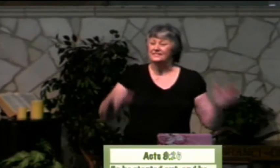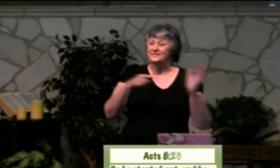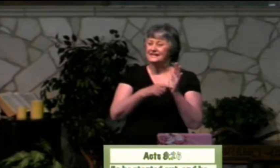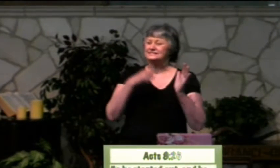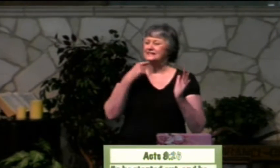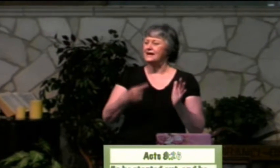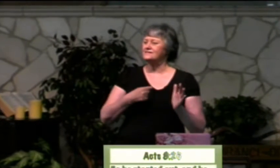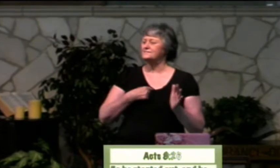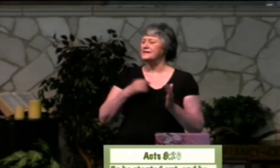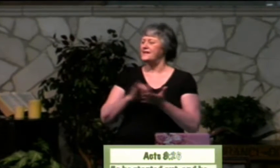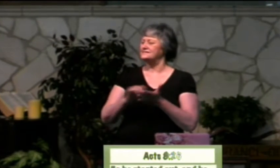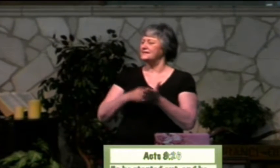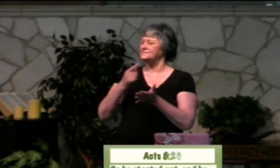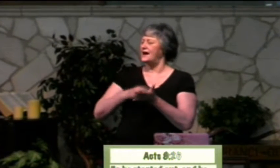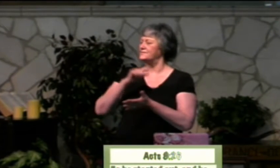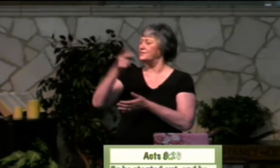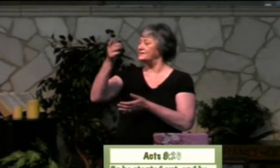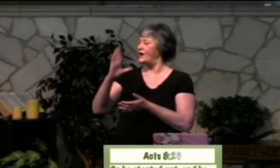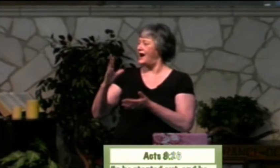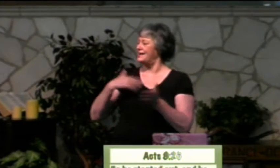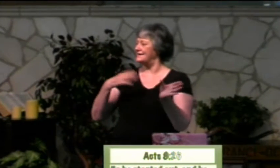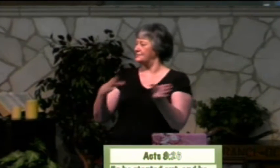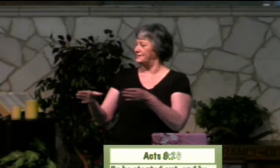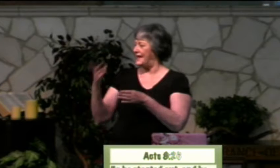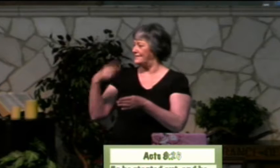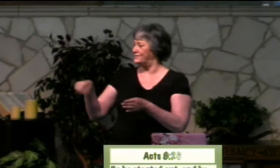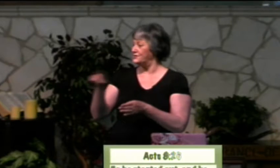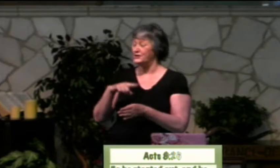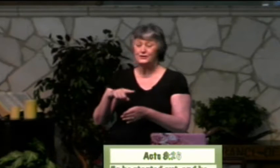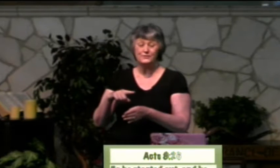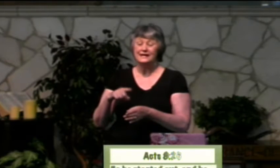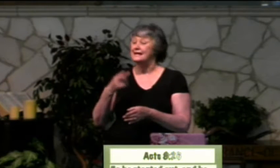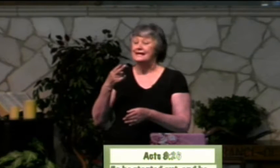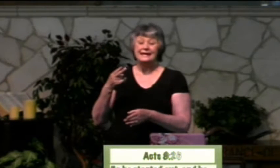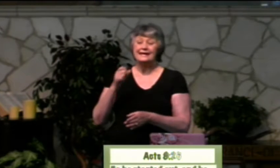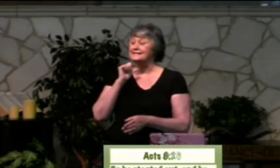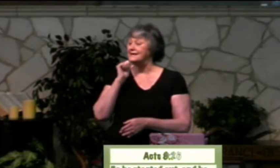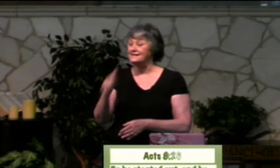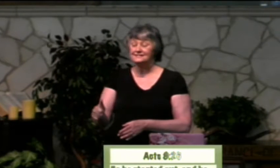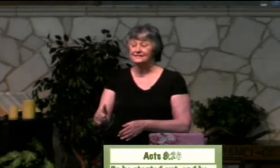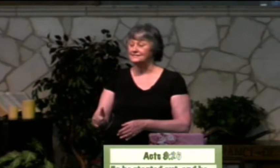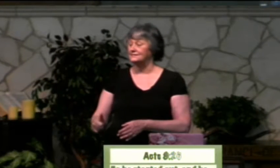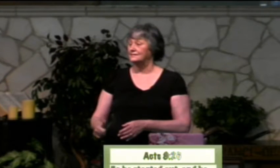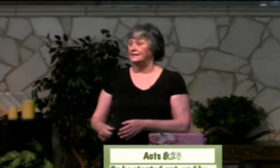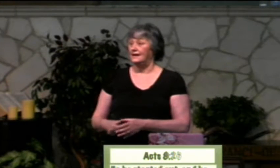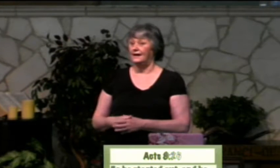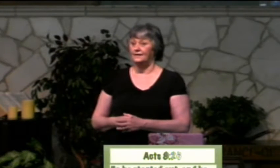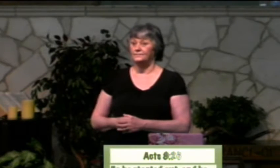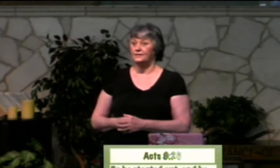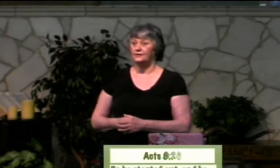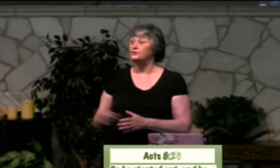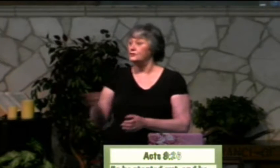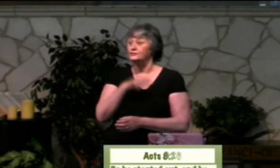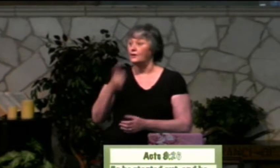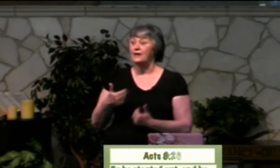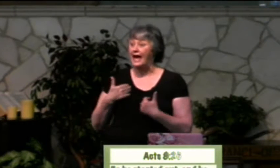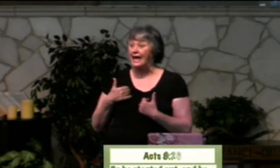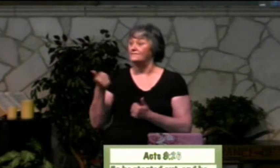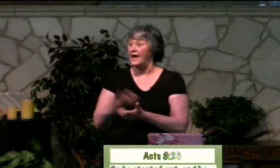This tells me that sometimes when God has a plan for you, he doesn't, you don't have